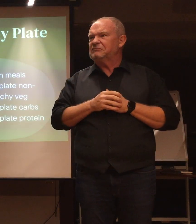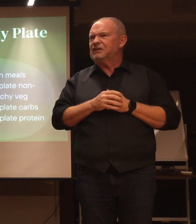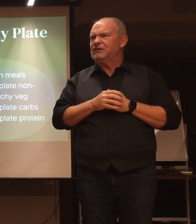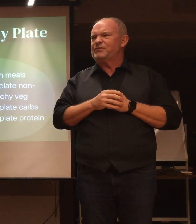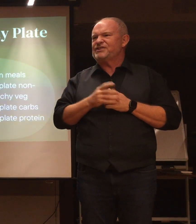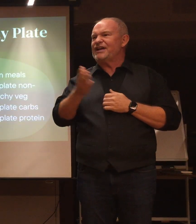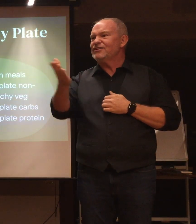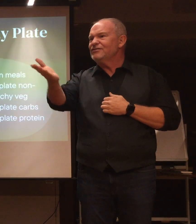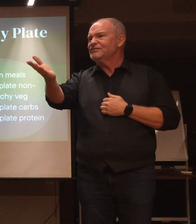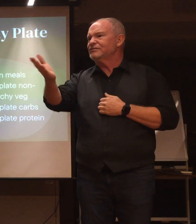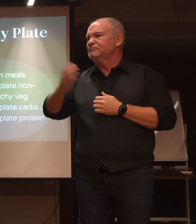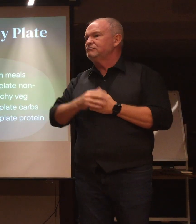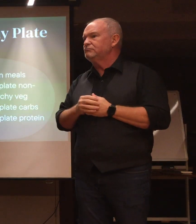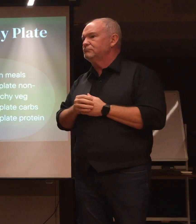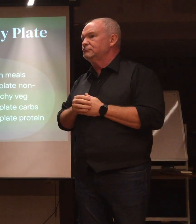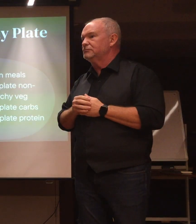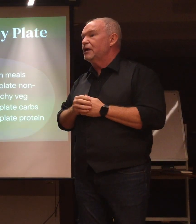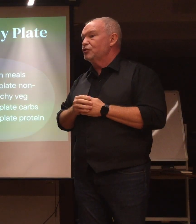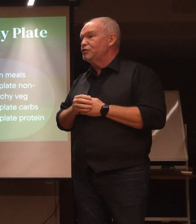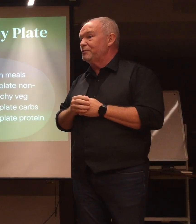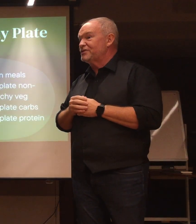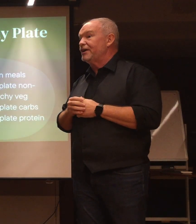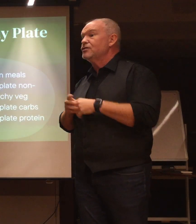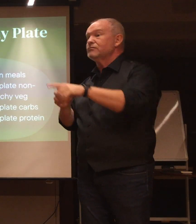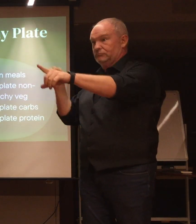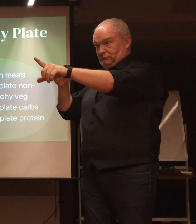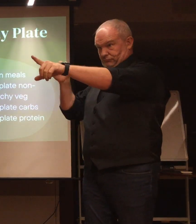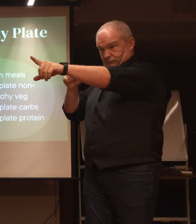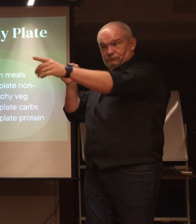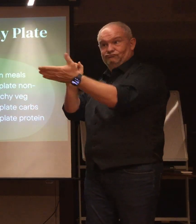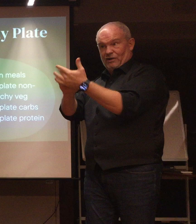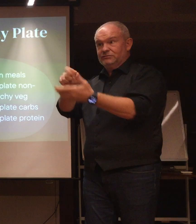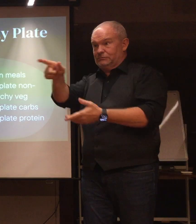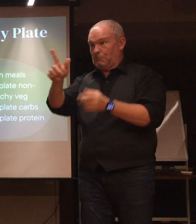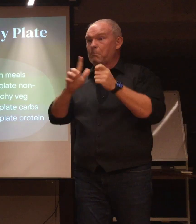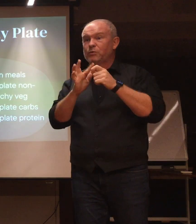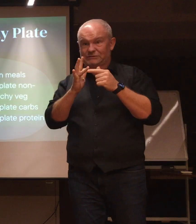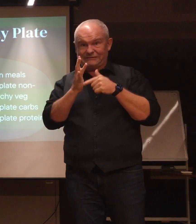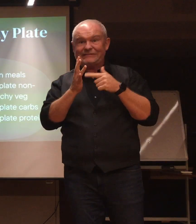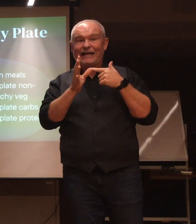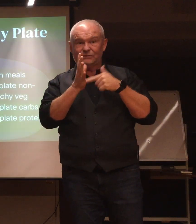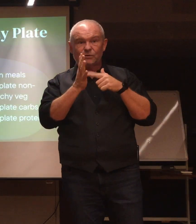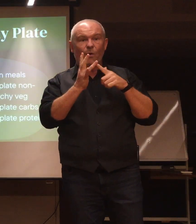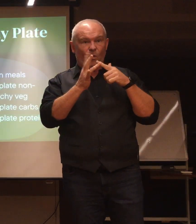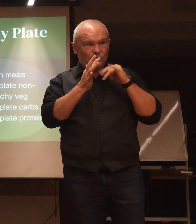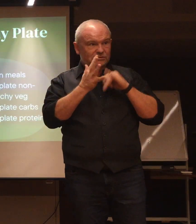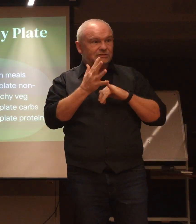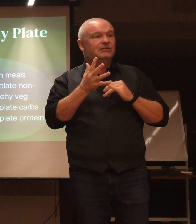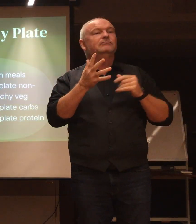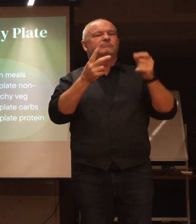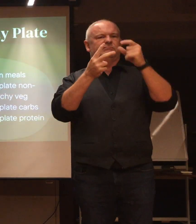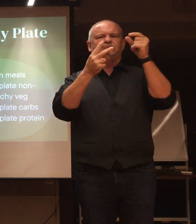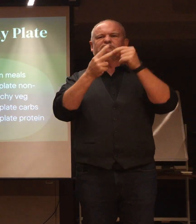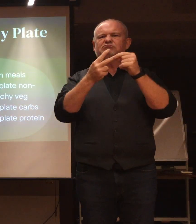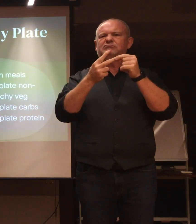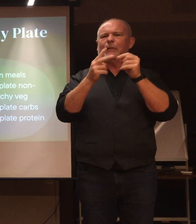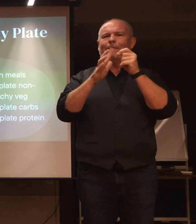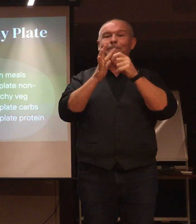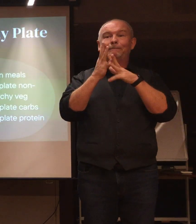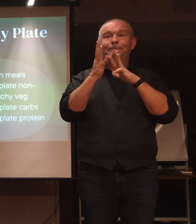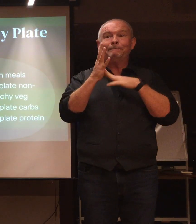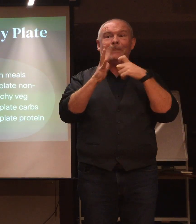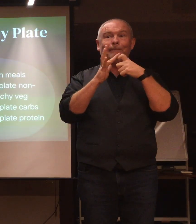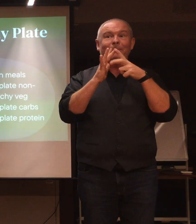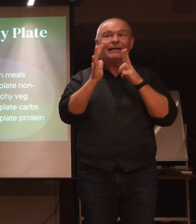Yep, yep. Potatoes? Potatoes? Do you mean potatoes? Yep, yep. So it'll be potatoes,